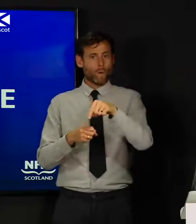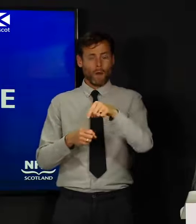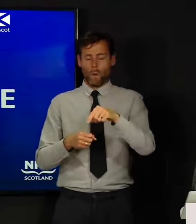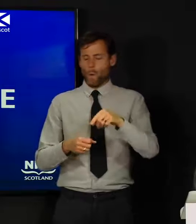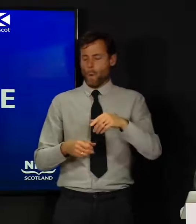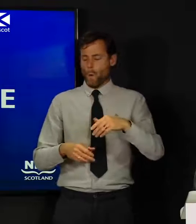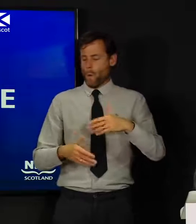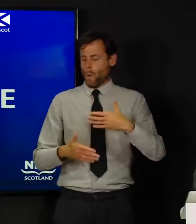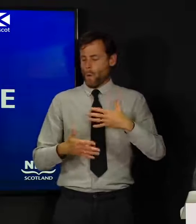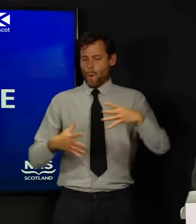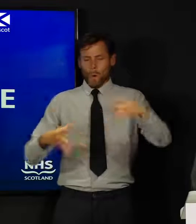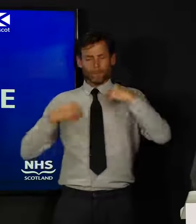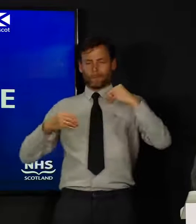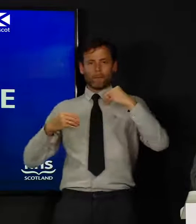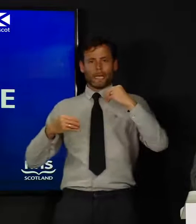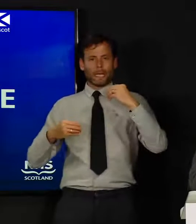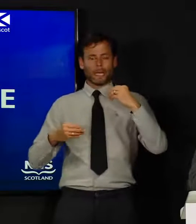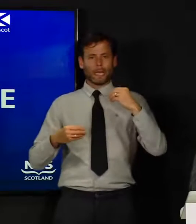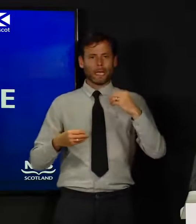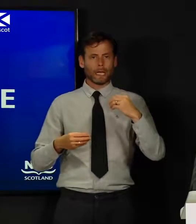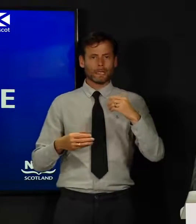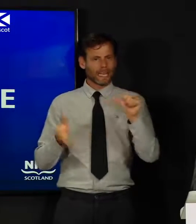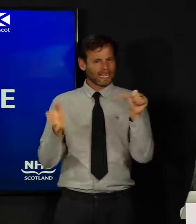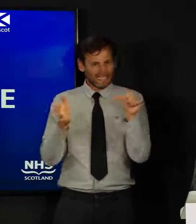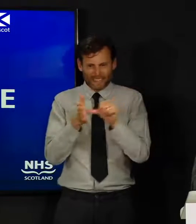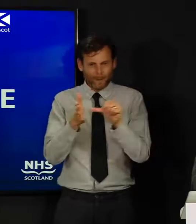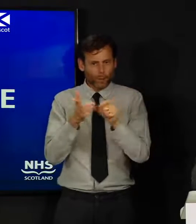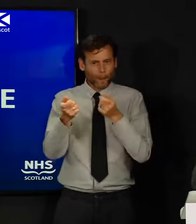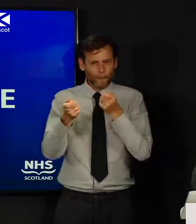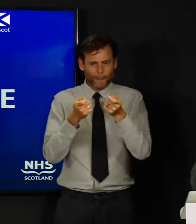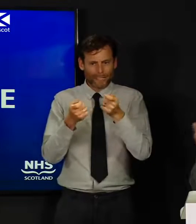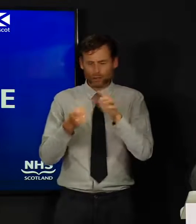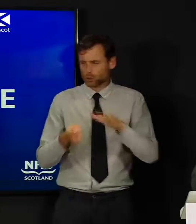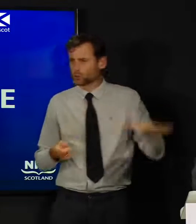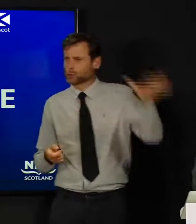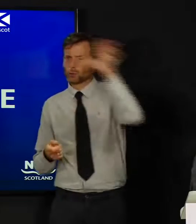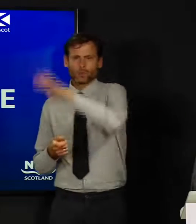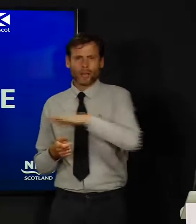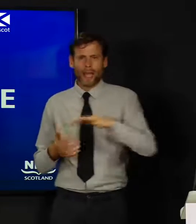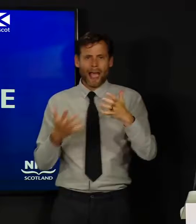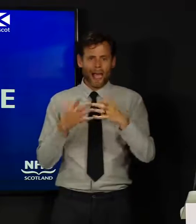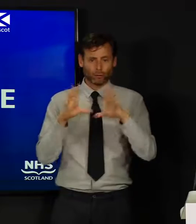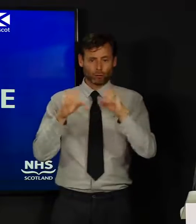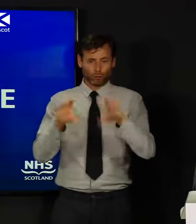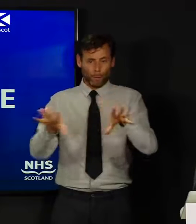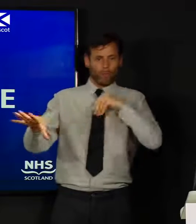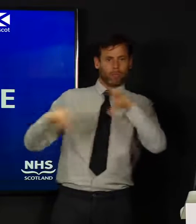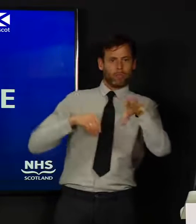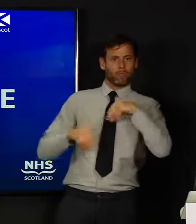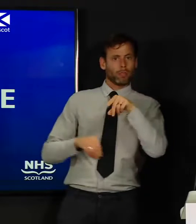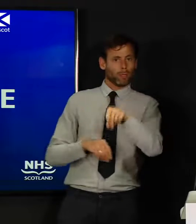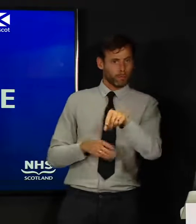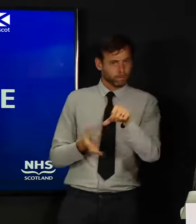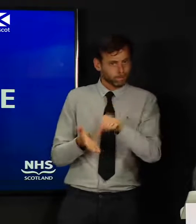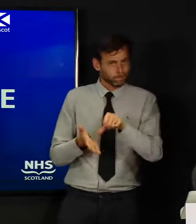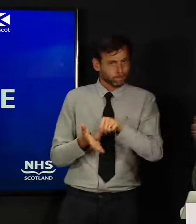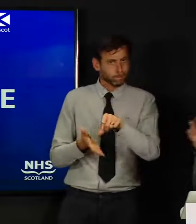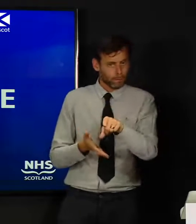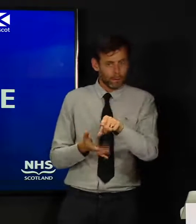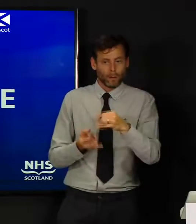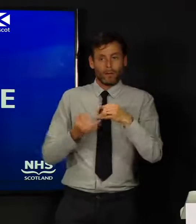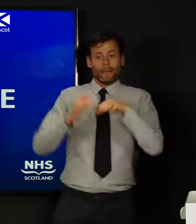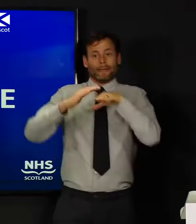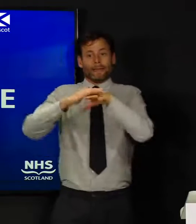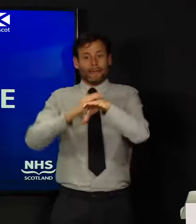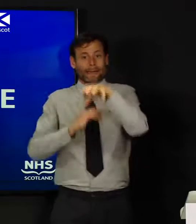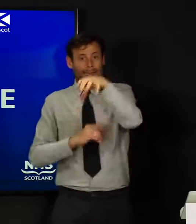is horrible. It's really, really difficult to manage everywhere in the community, but also in institutions. Pending